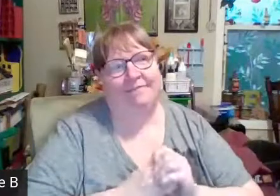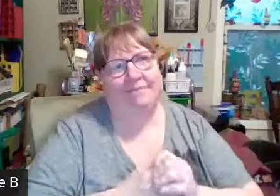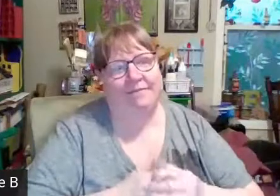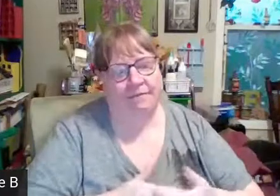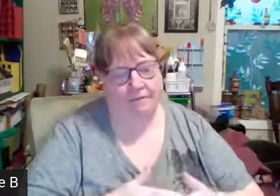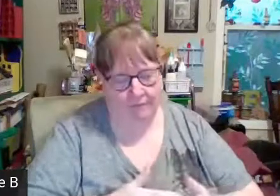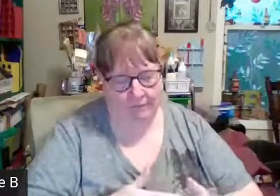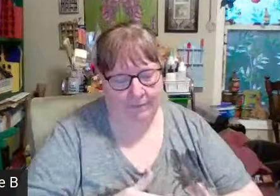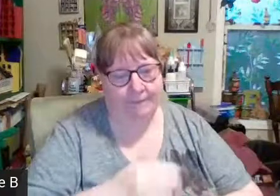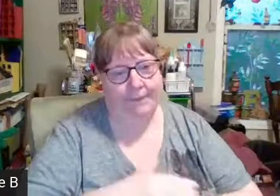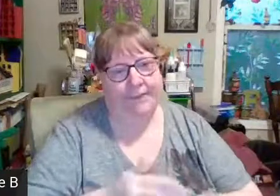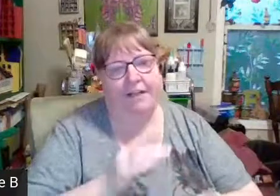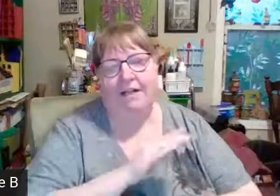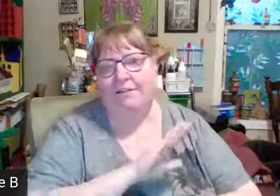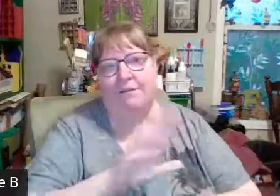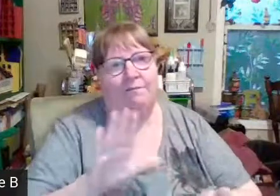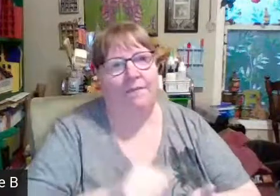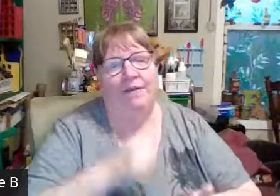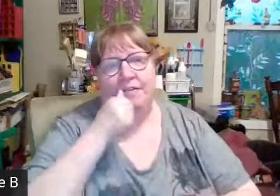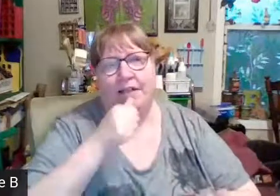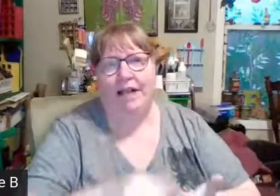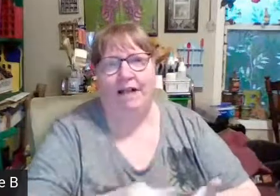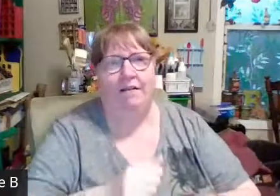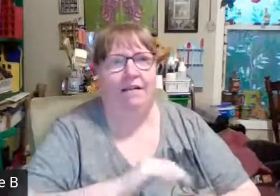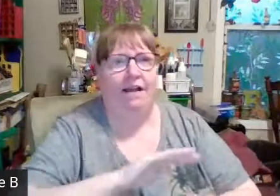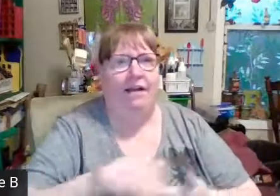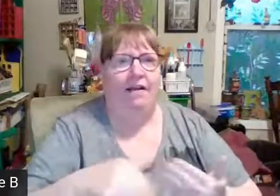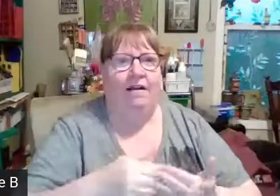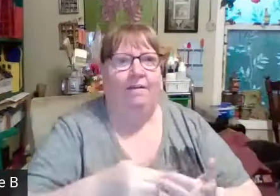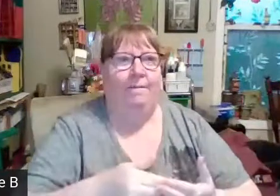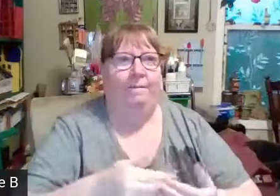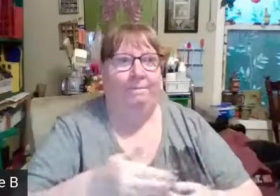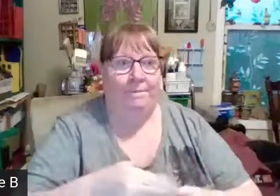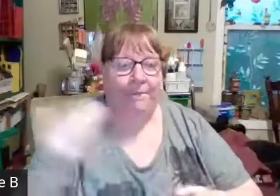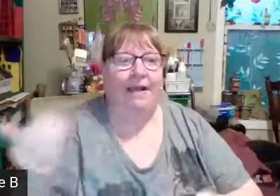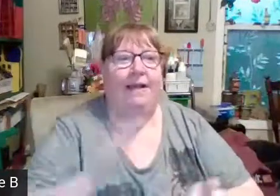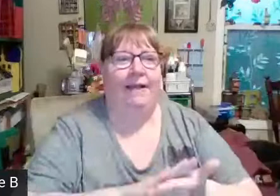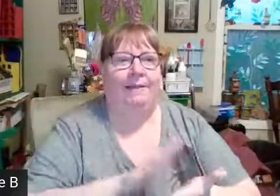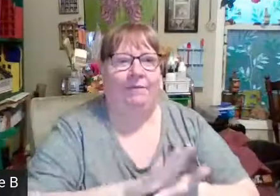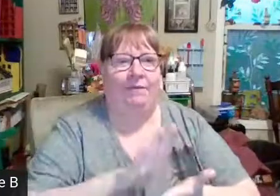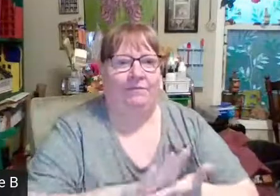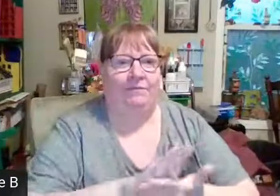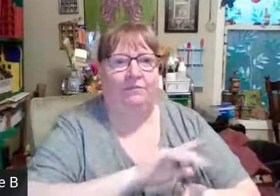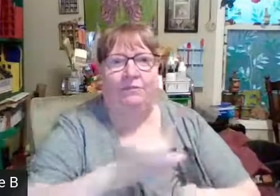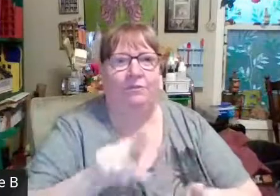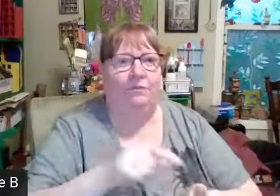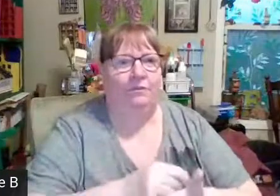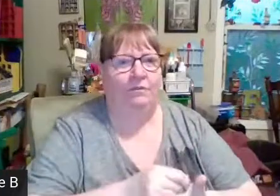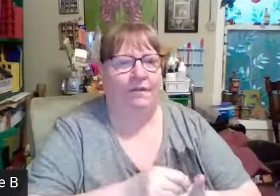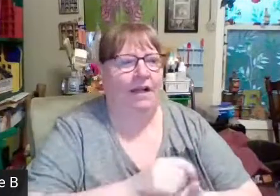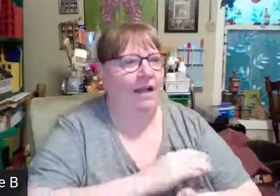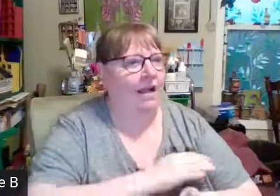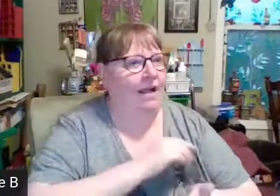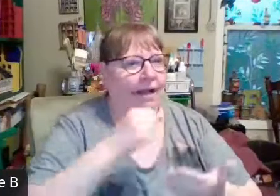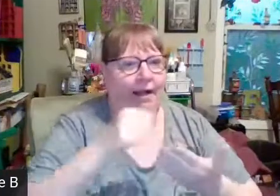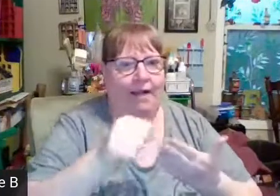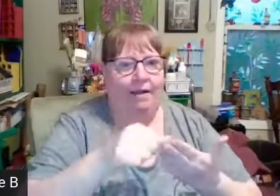paper to every single hardest, yes, we got the paper for free. We only paid the shipping of a couple hundred dollars for a couple hundred